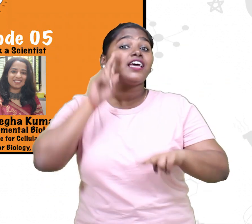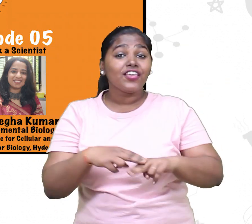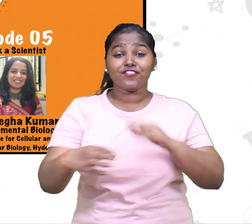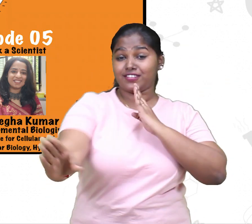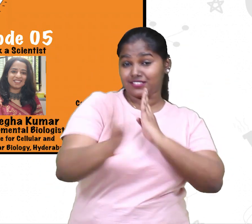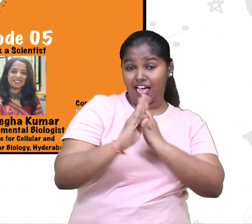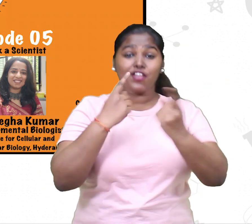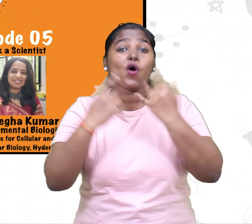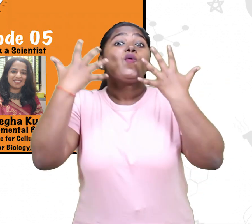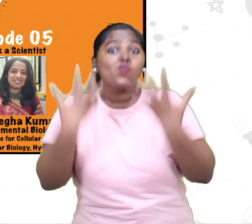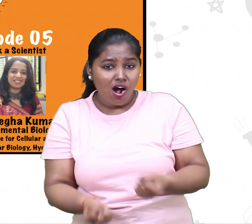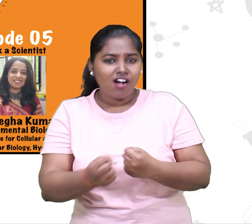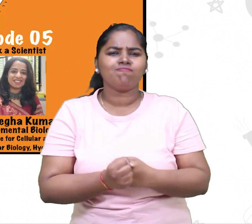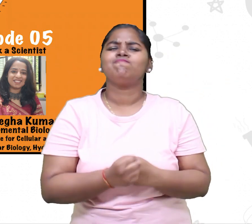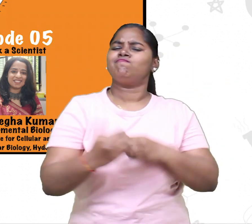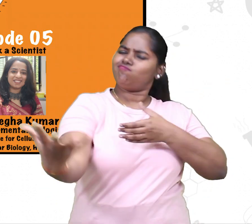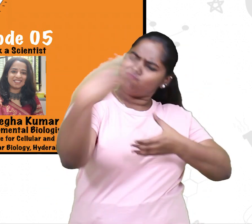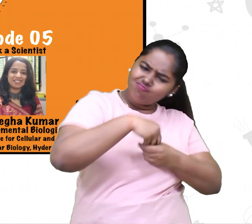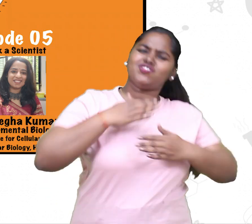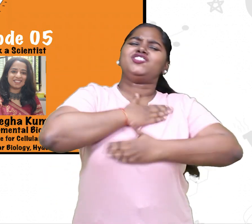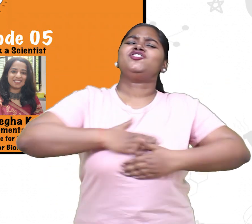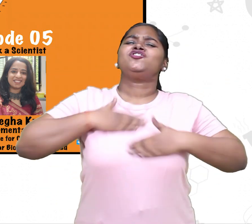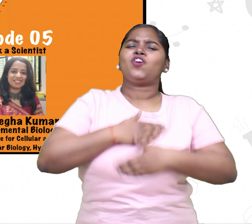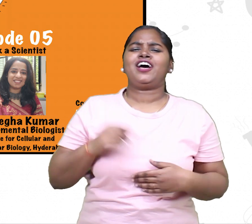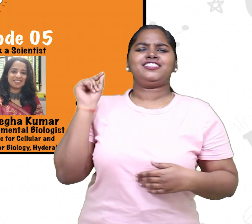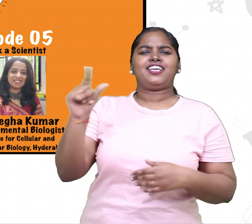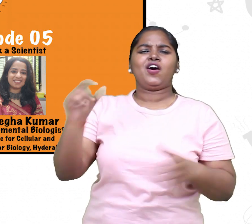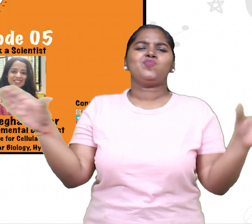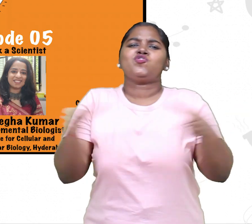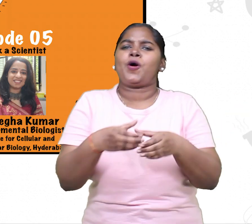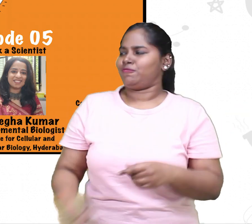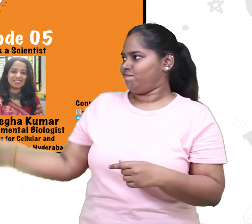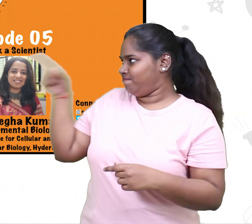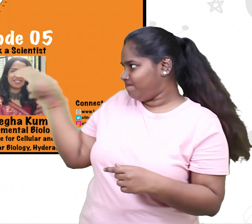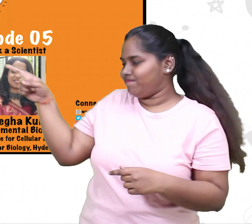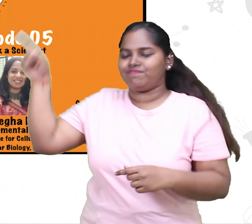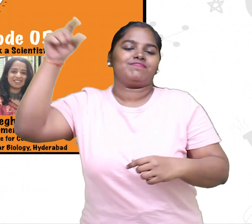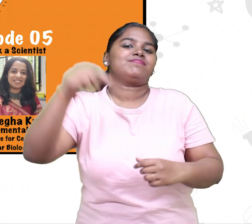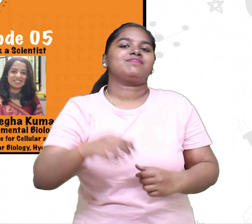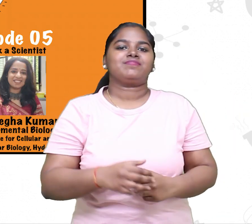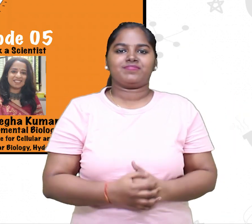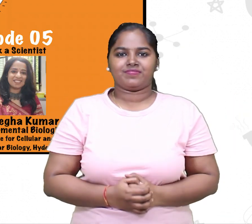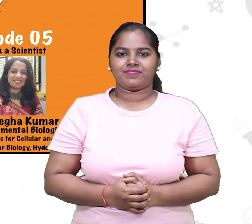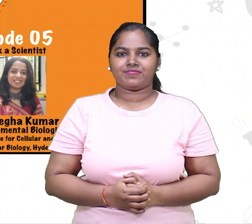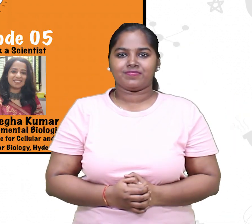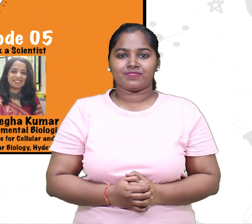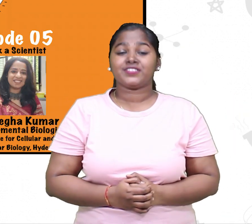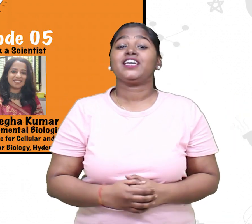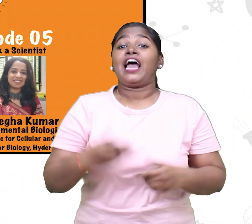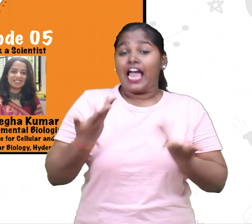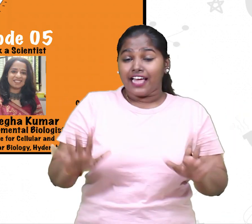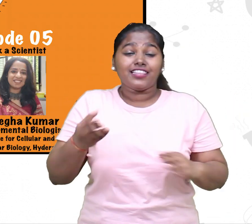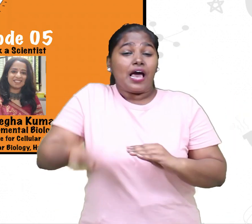indiaaskswhy@gmail.com. If you would like to talk to us directly, then join the fun on our Telegram group. Again, the link is in the show